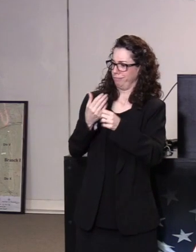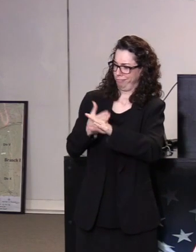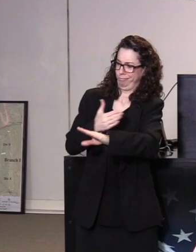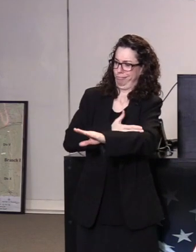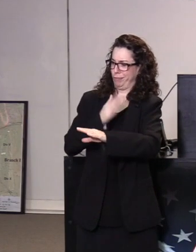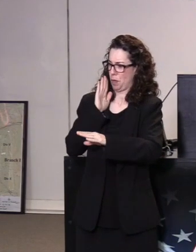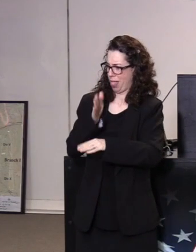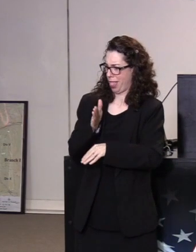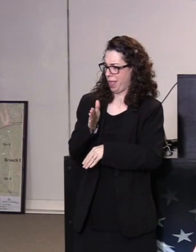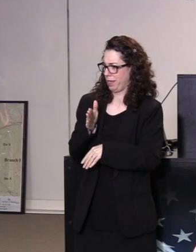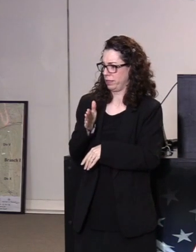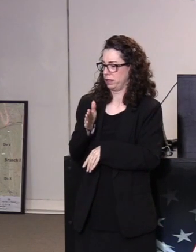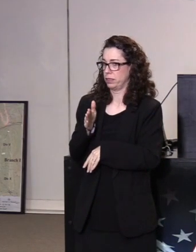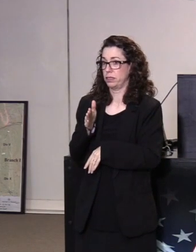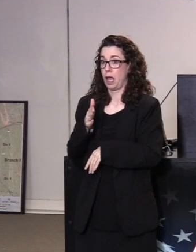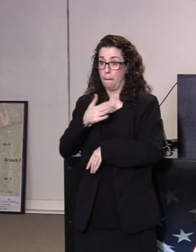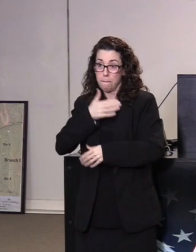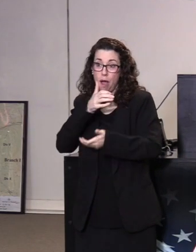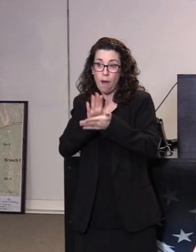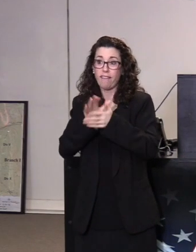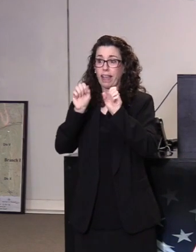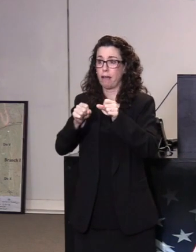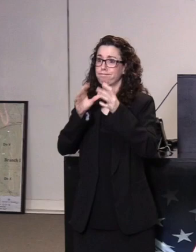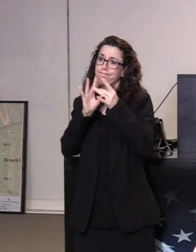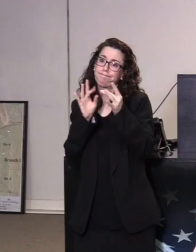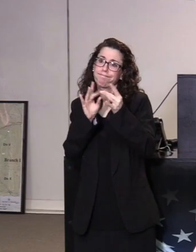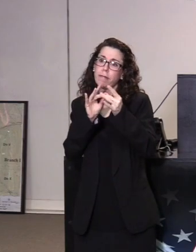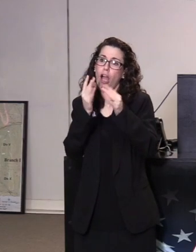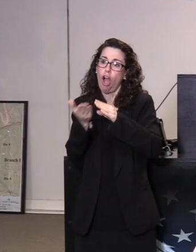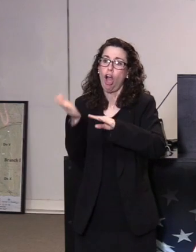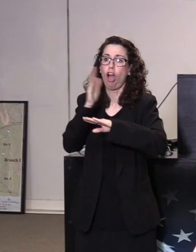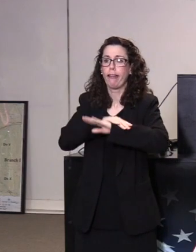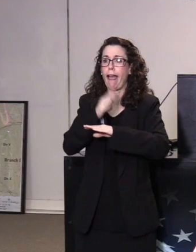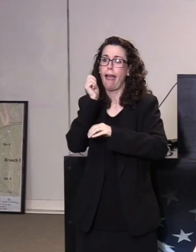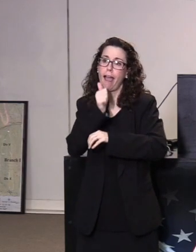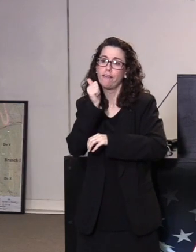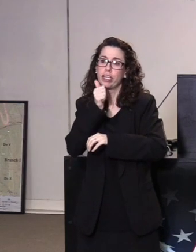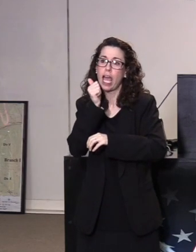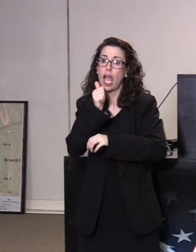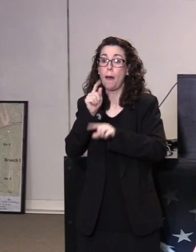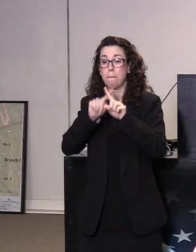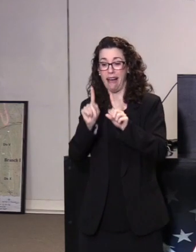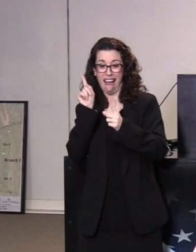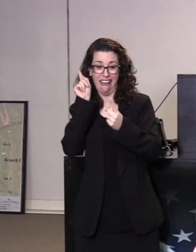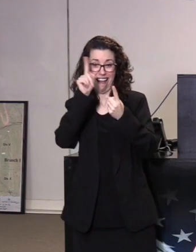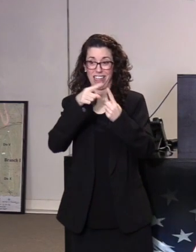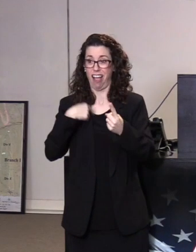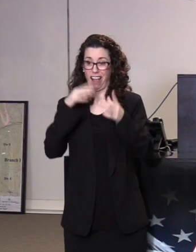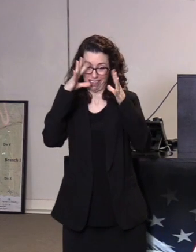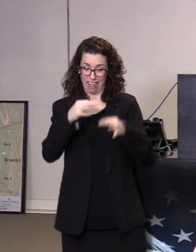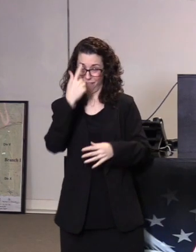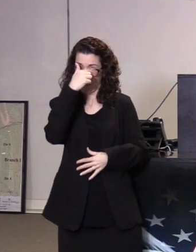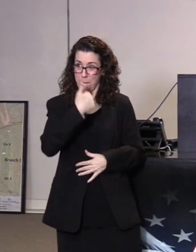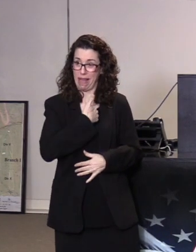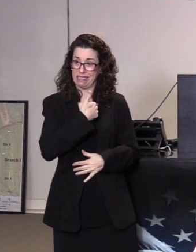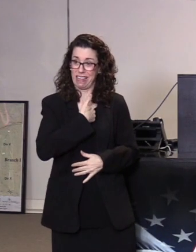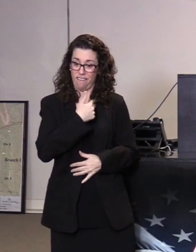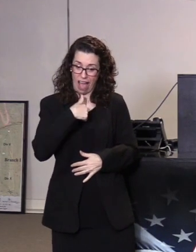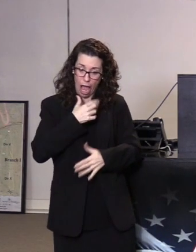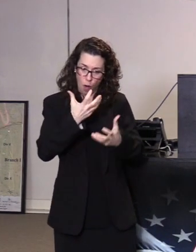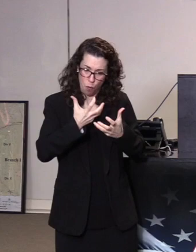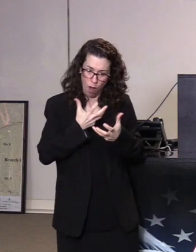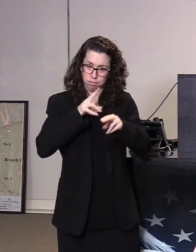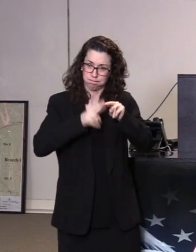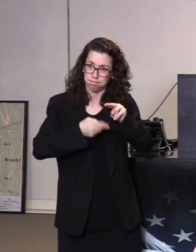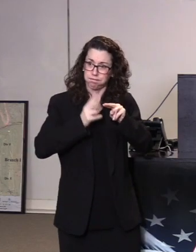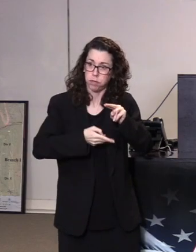day, but until I decide I want to do something about my health condition, it really won't matter. We want you to decide to do